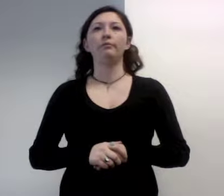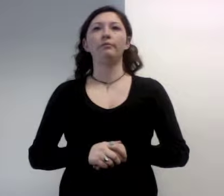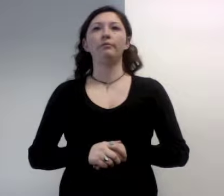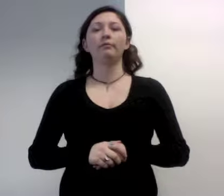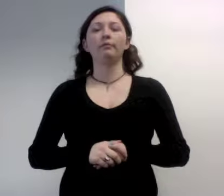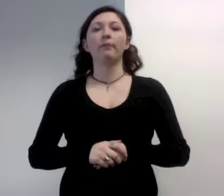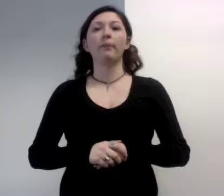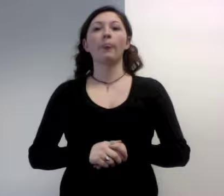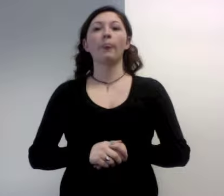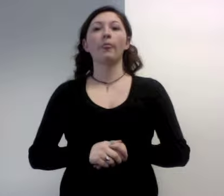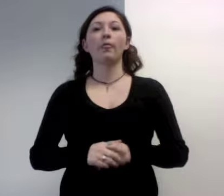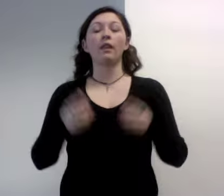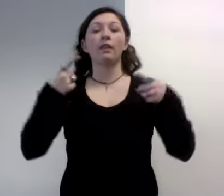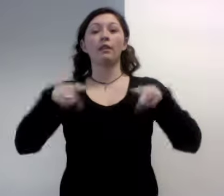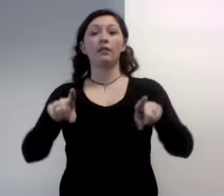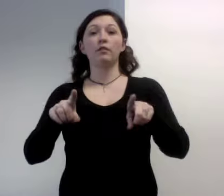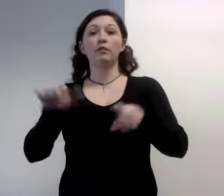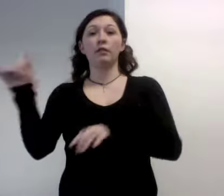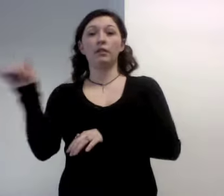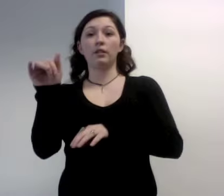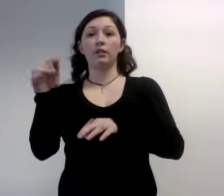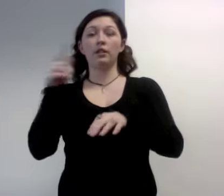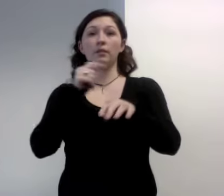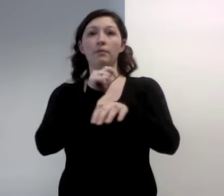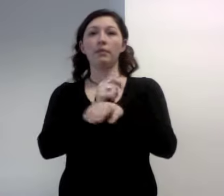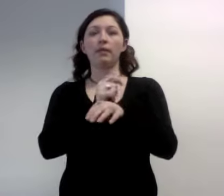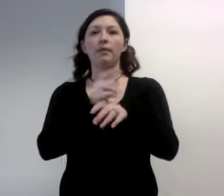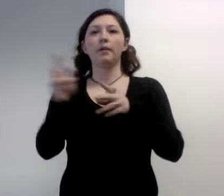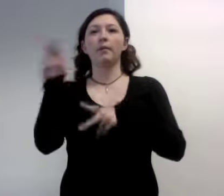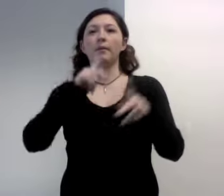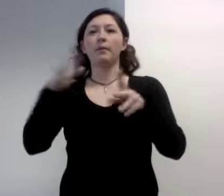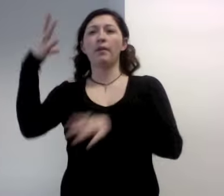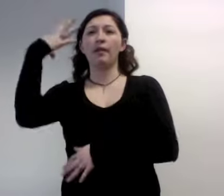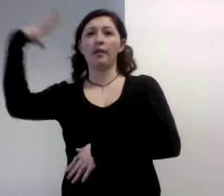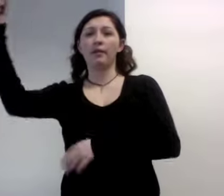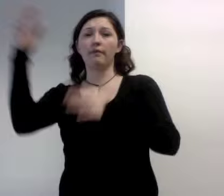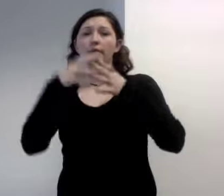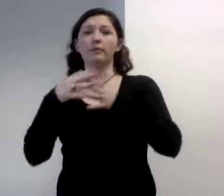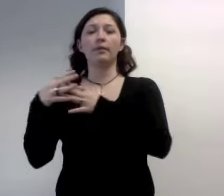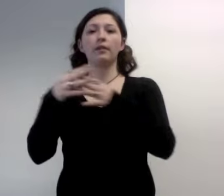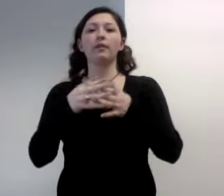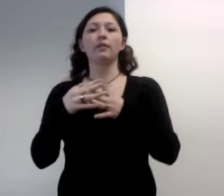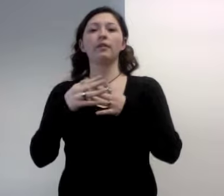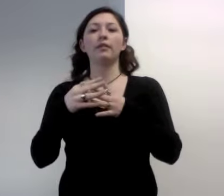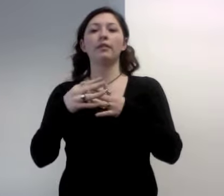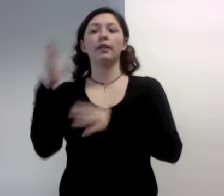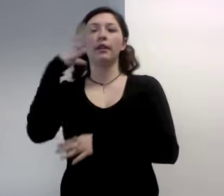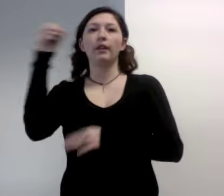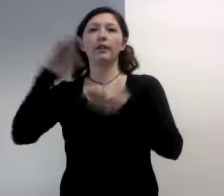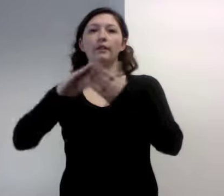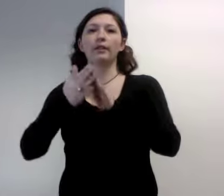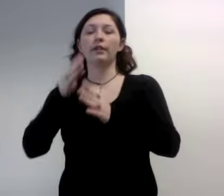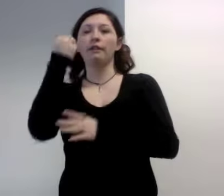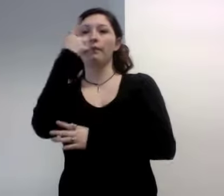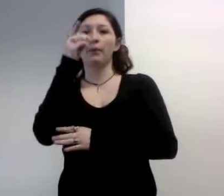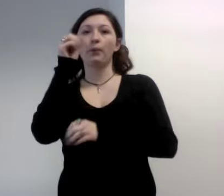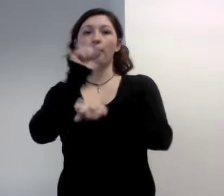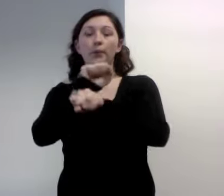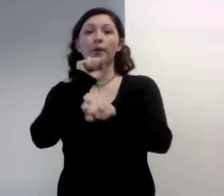During the same time period, immigrants flooded America, and they flooded the cities for work. The average